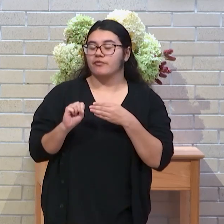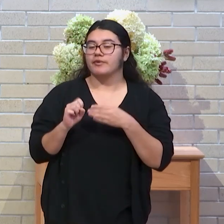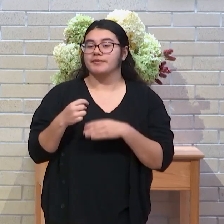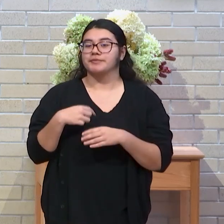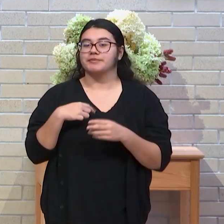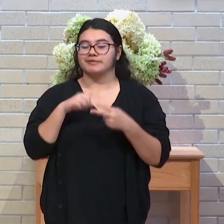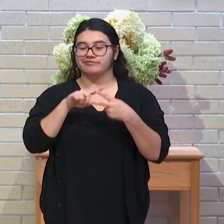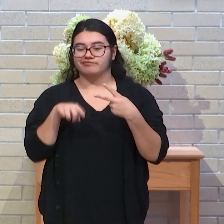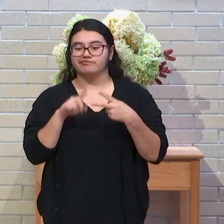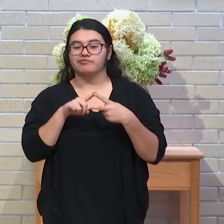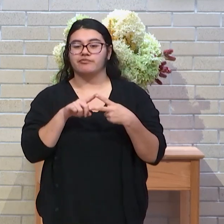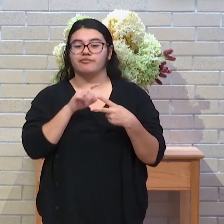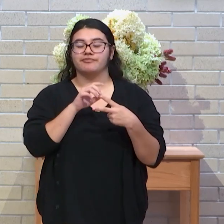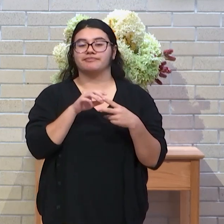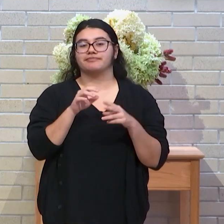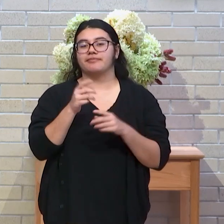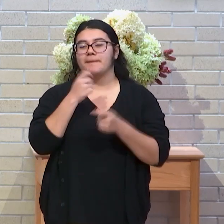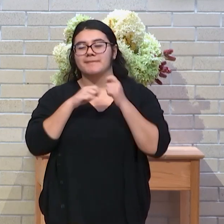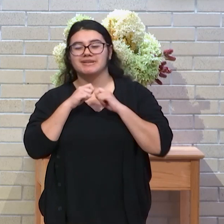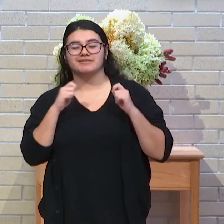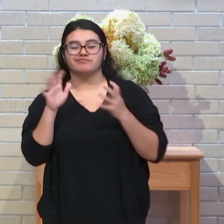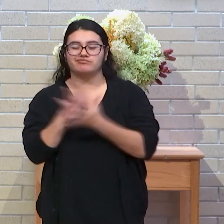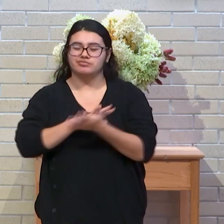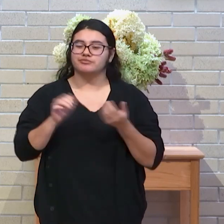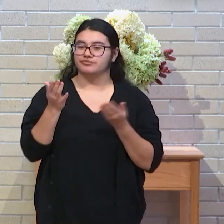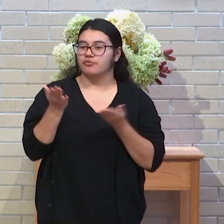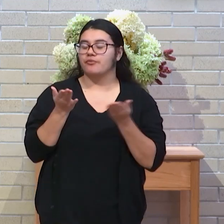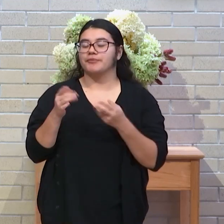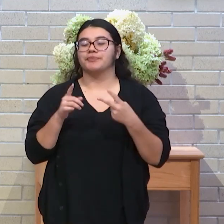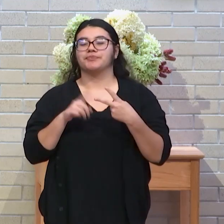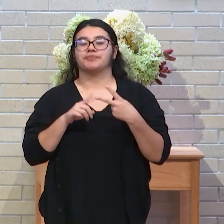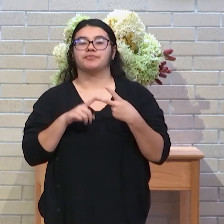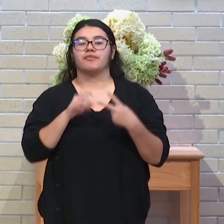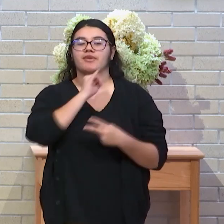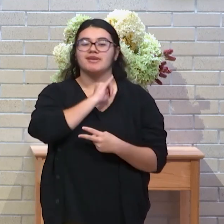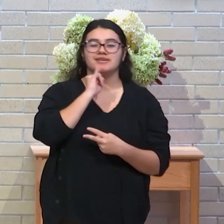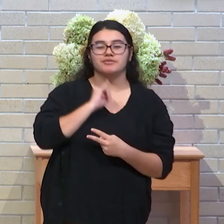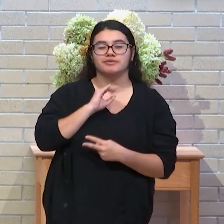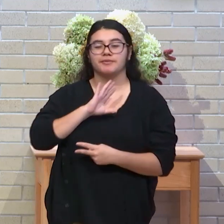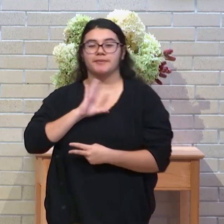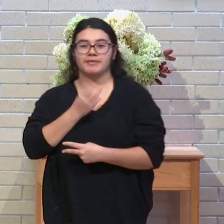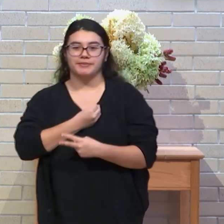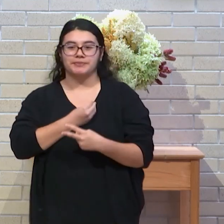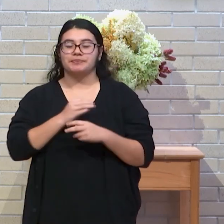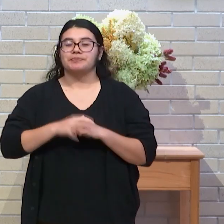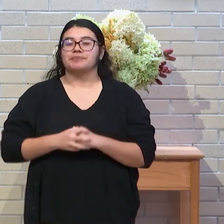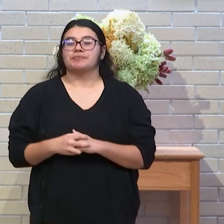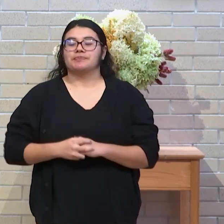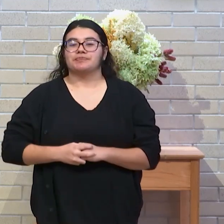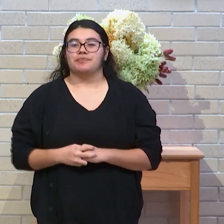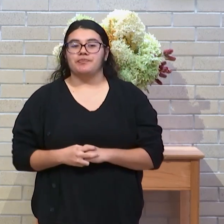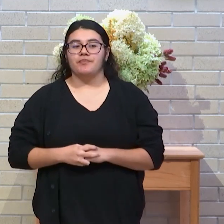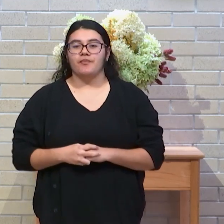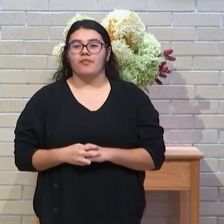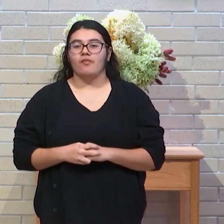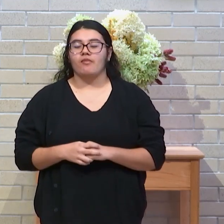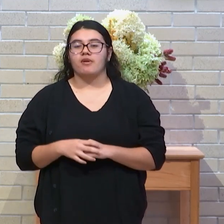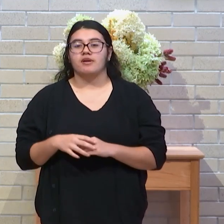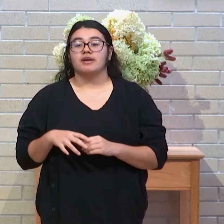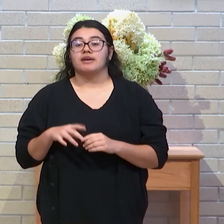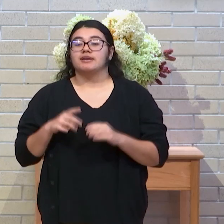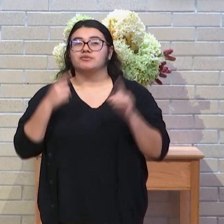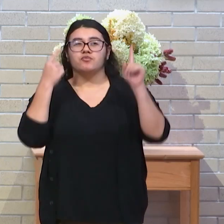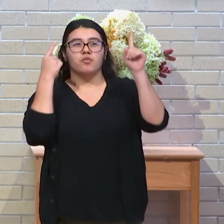the Israel-Palestine group that went last May. But it was very important to me to also do a semester-long SST. My